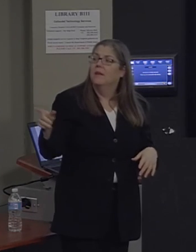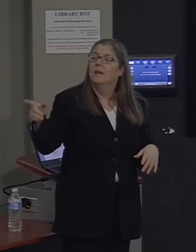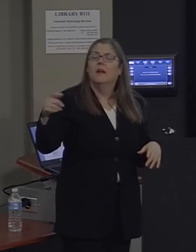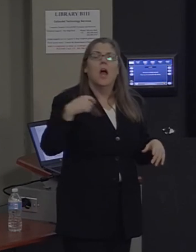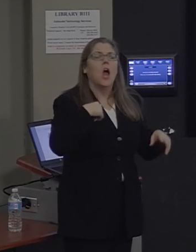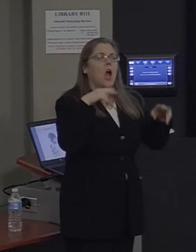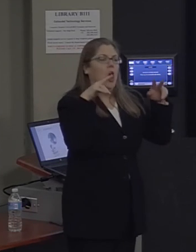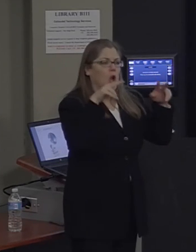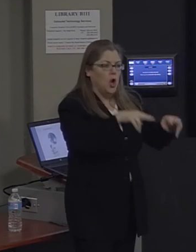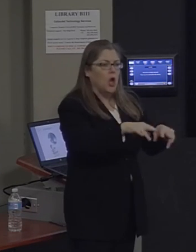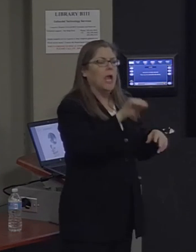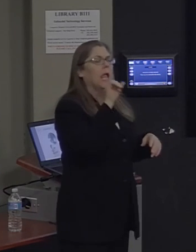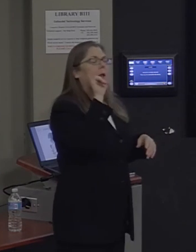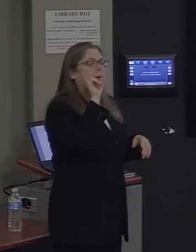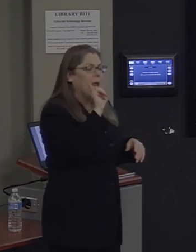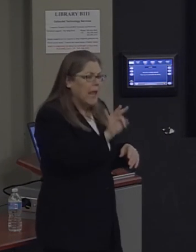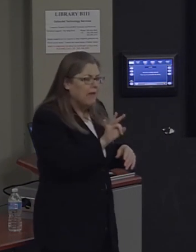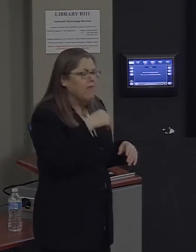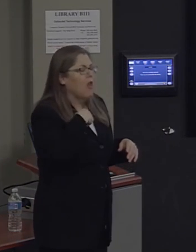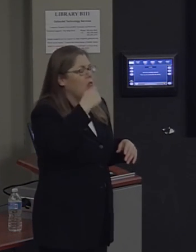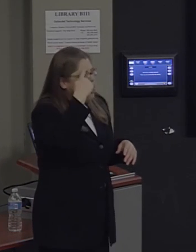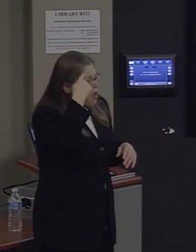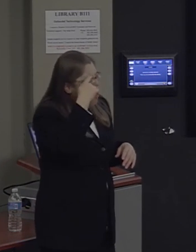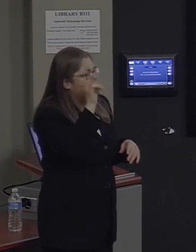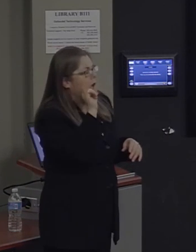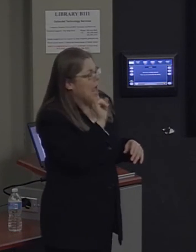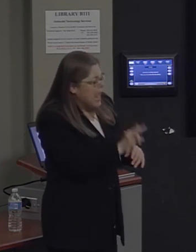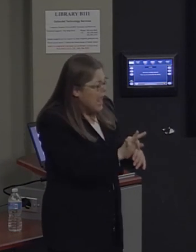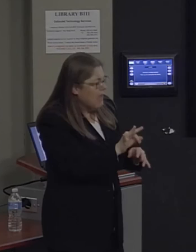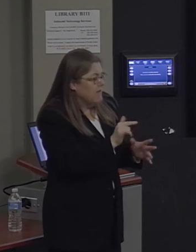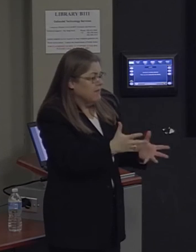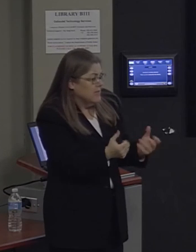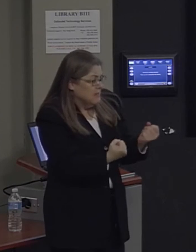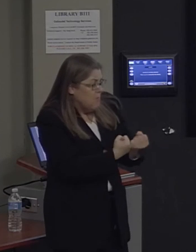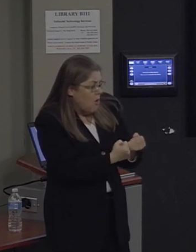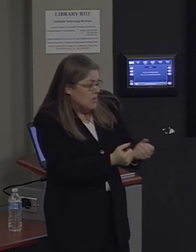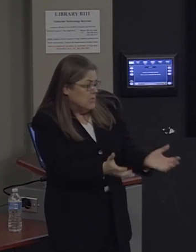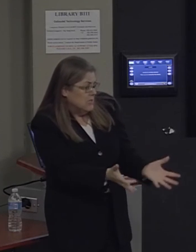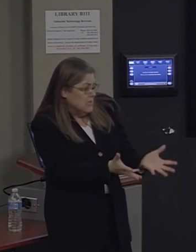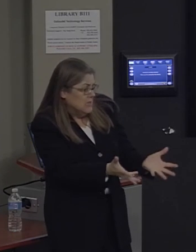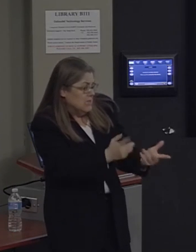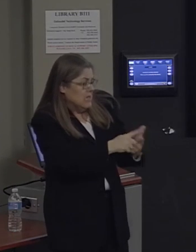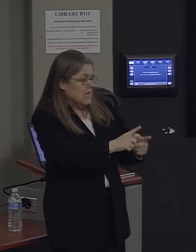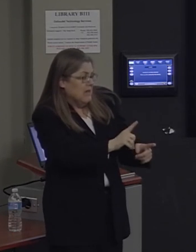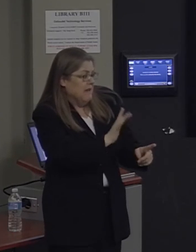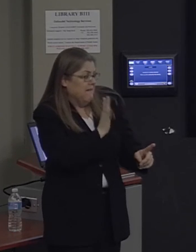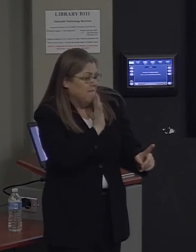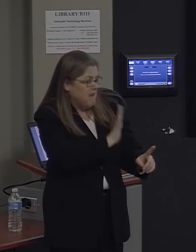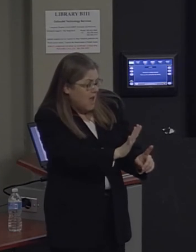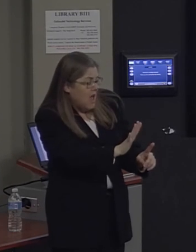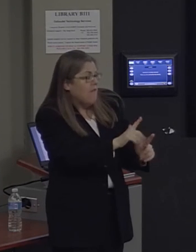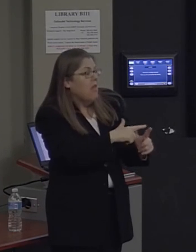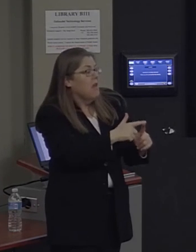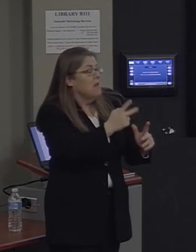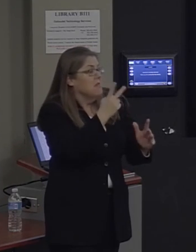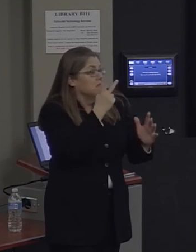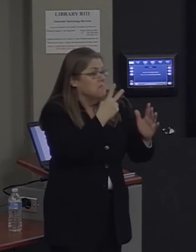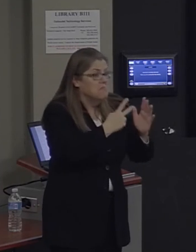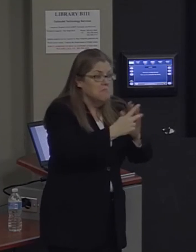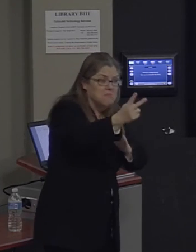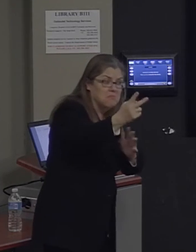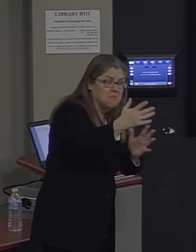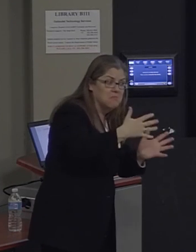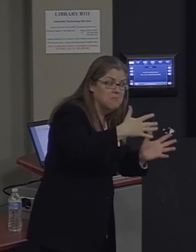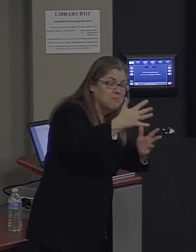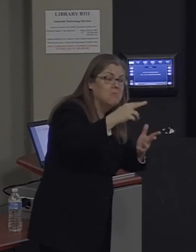was a certain way, then nurturing that to the age of 5 and then taking it further, right, would then allow